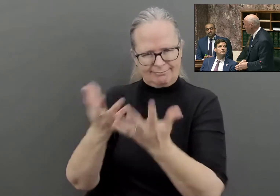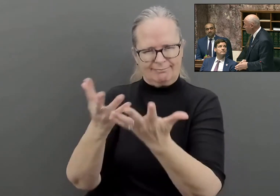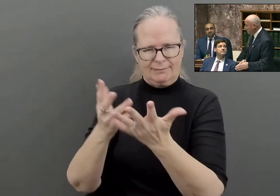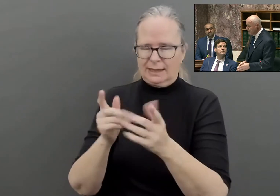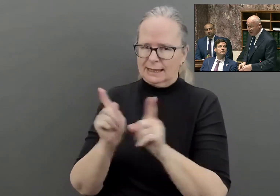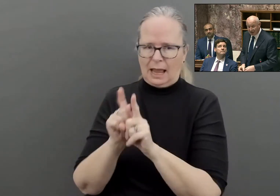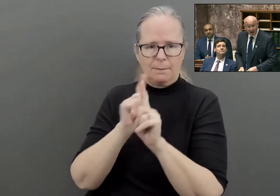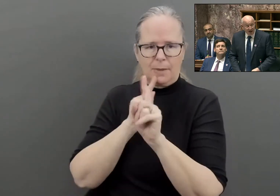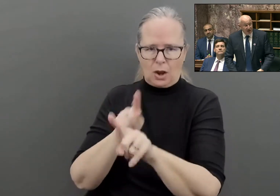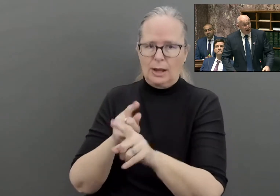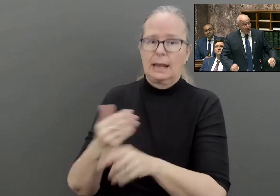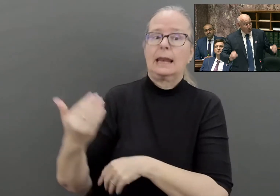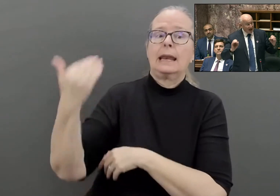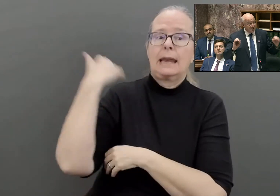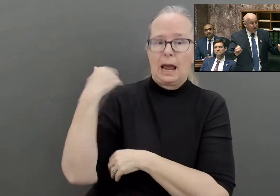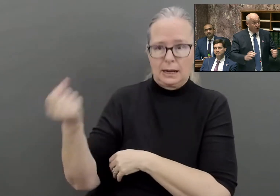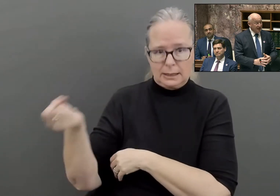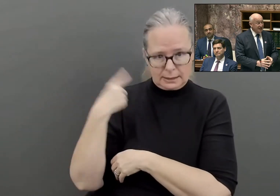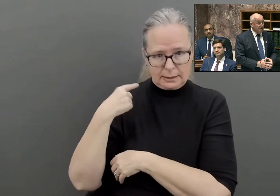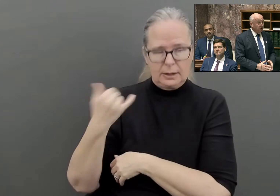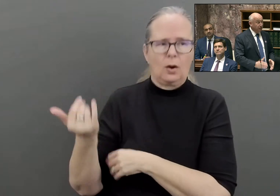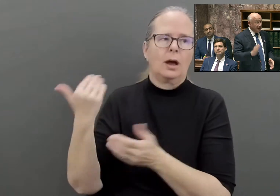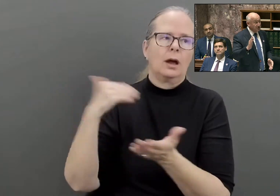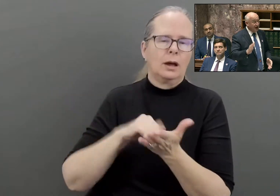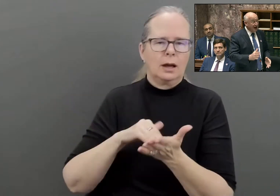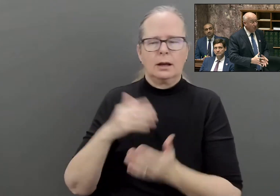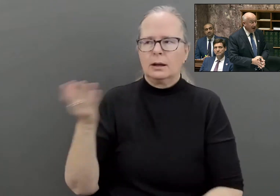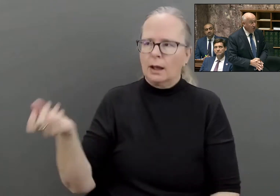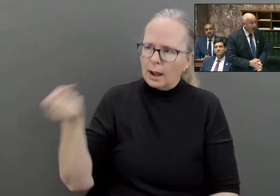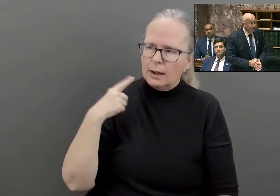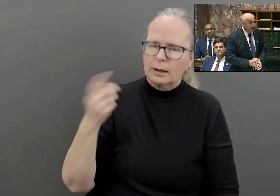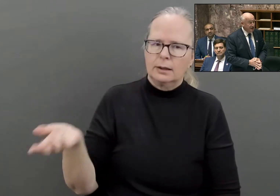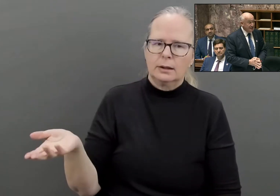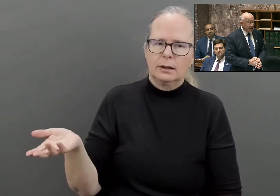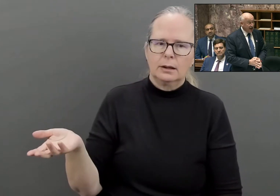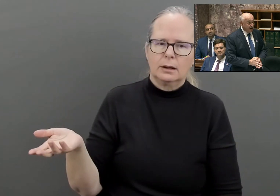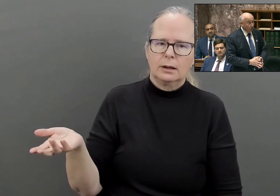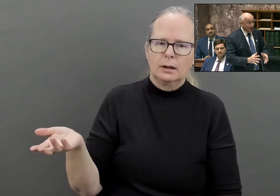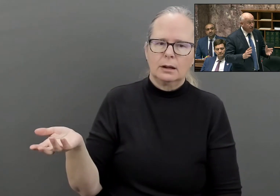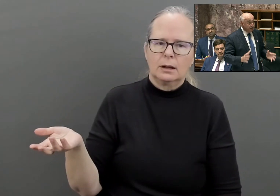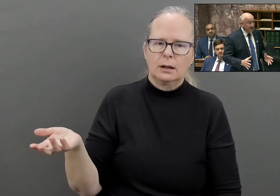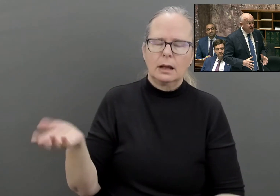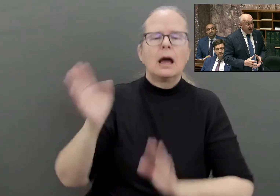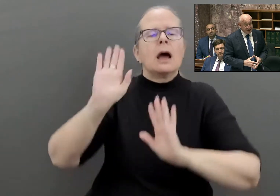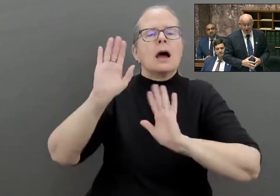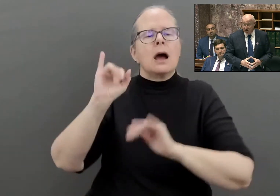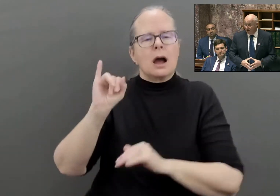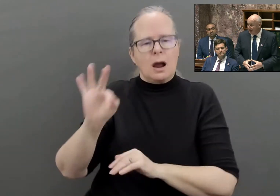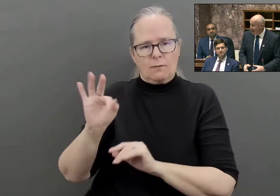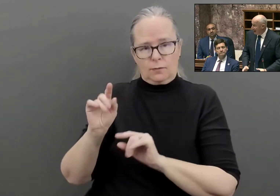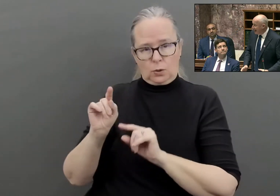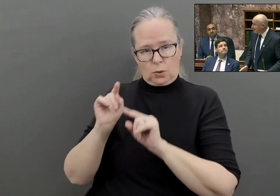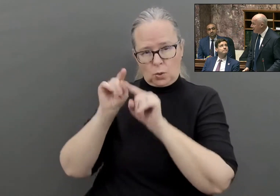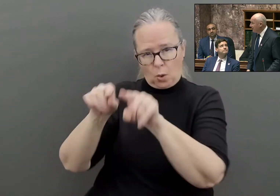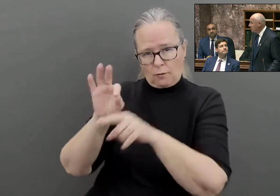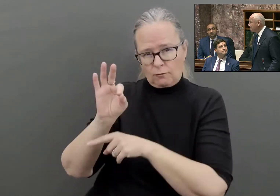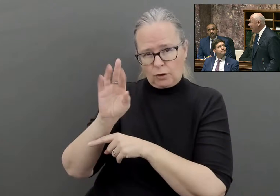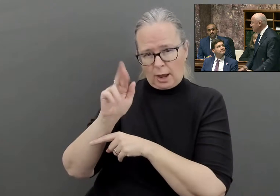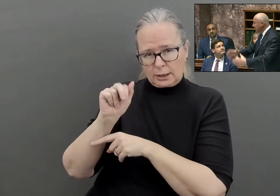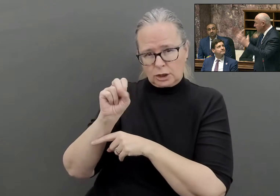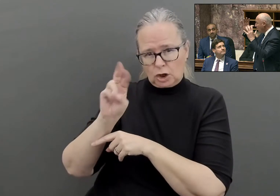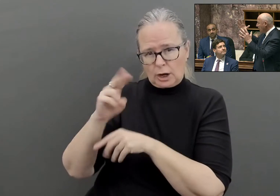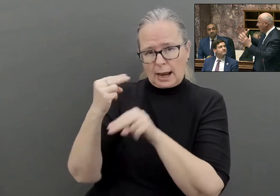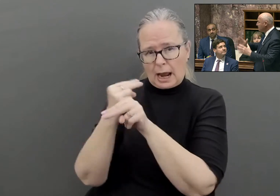question, Honourable Speaker, that if he went to, for example, Fraser Highway on 156 156 in Surrey, he'd see